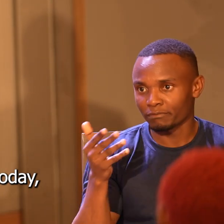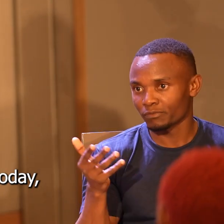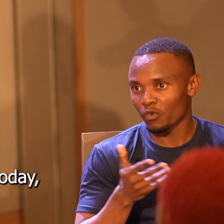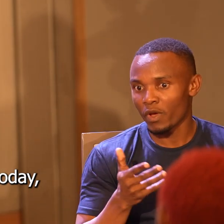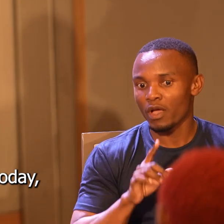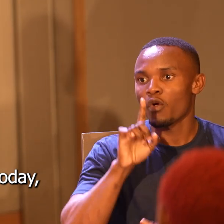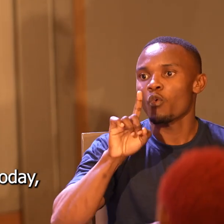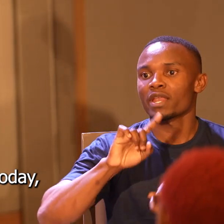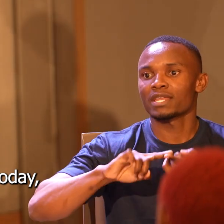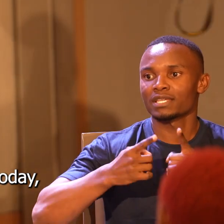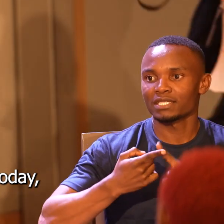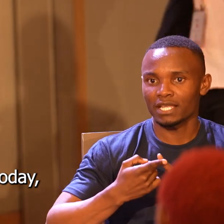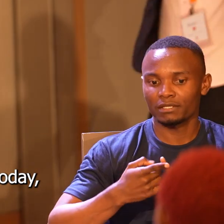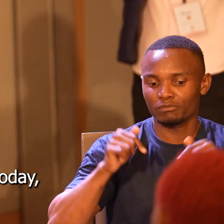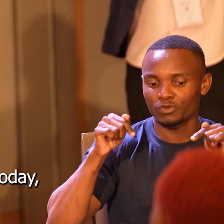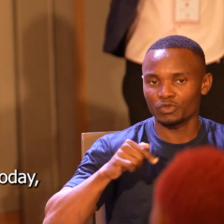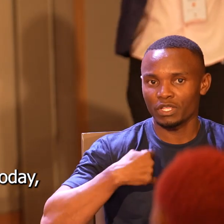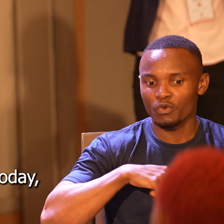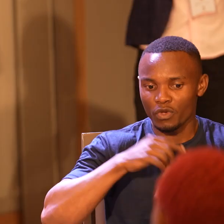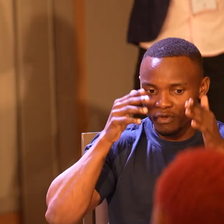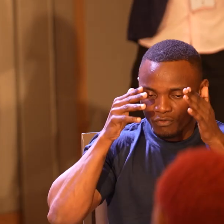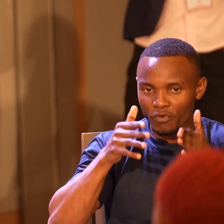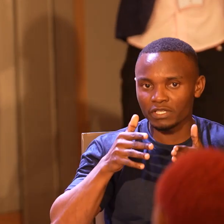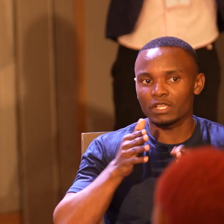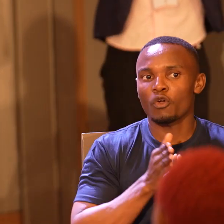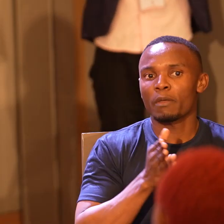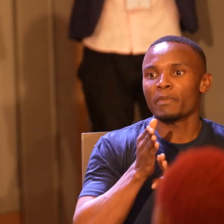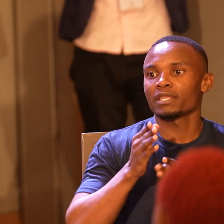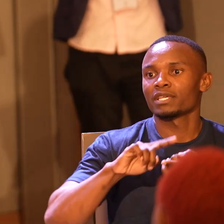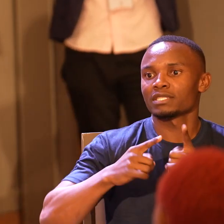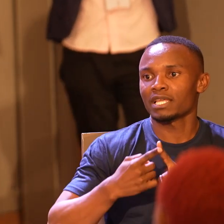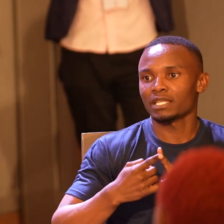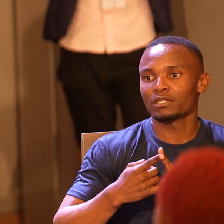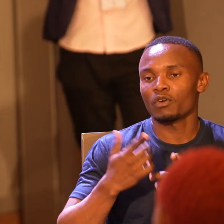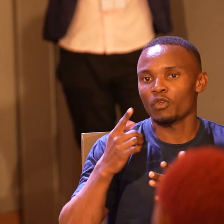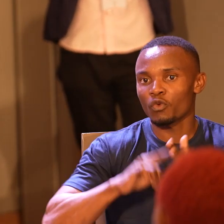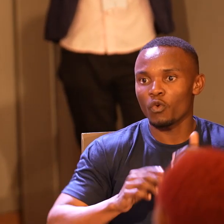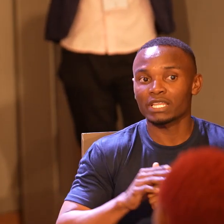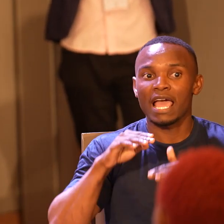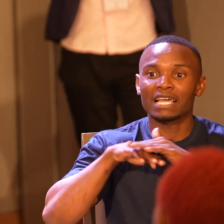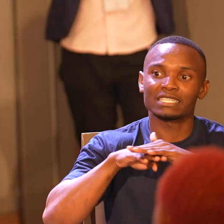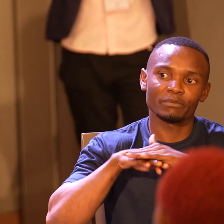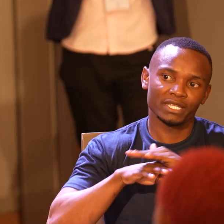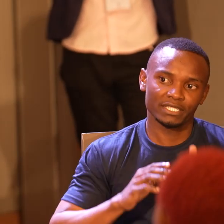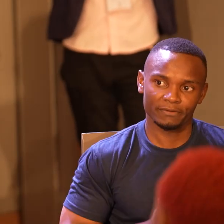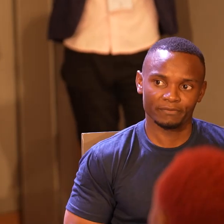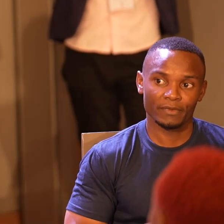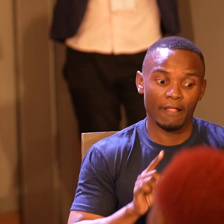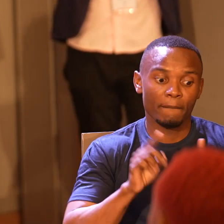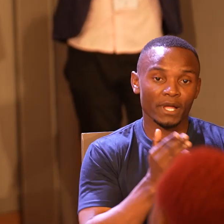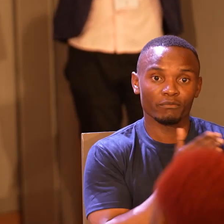on one standard today, which is our main focus on e-accessibility. But before we